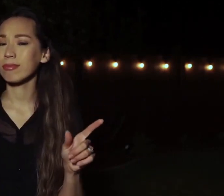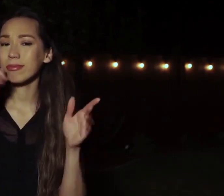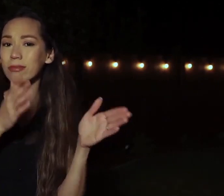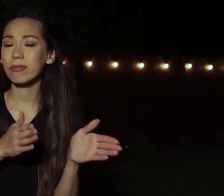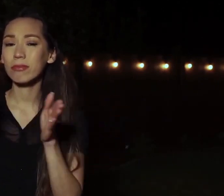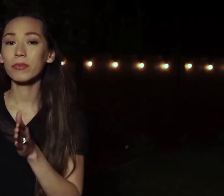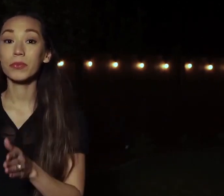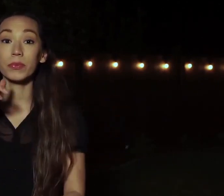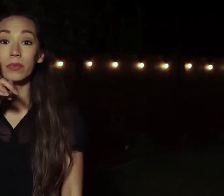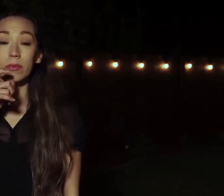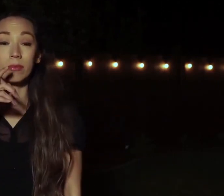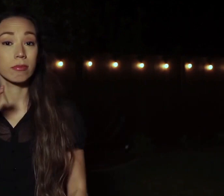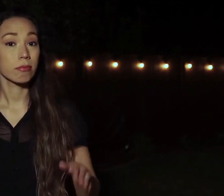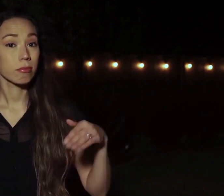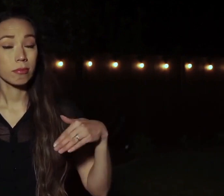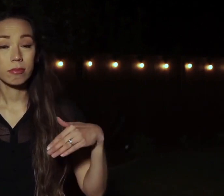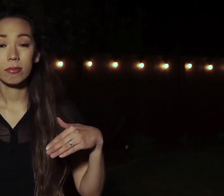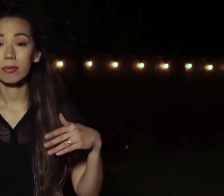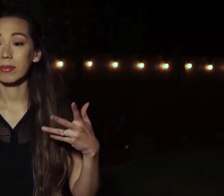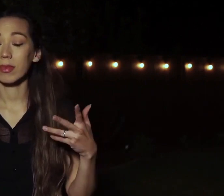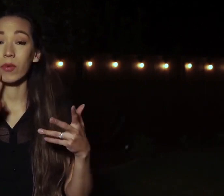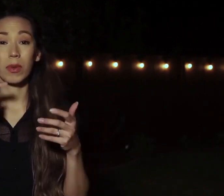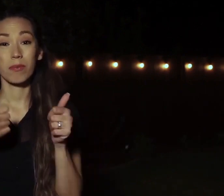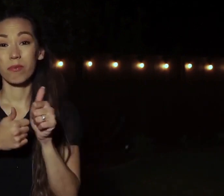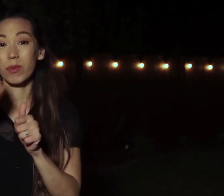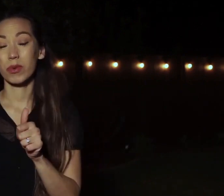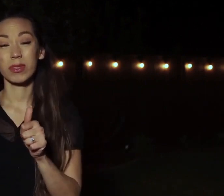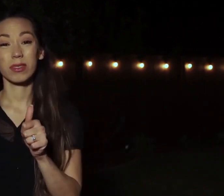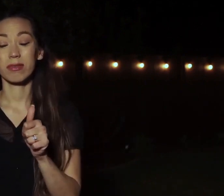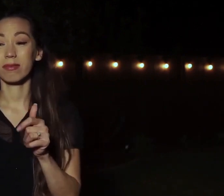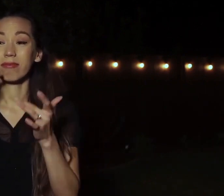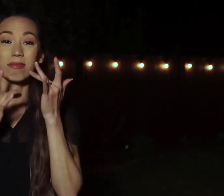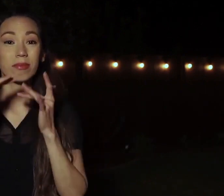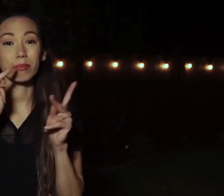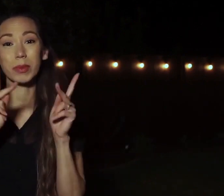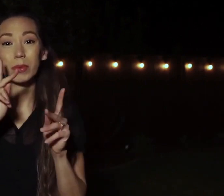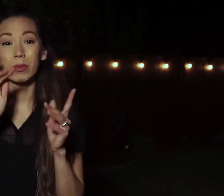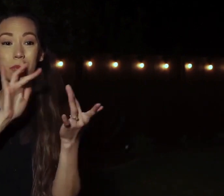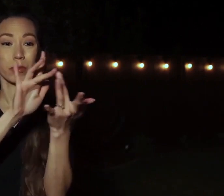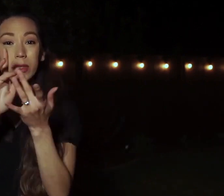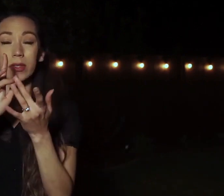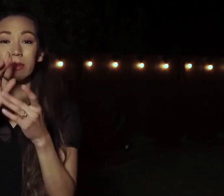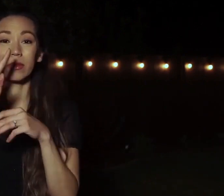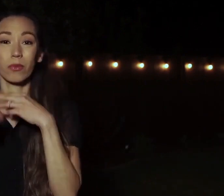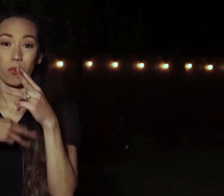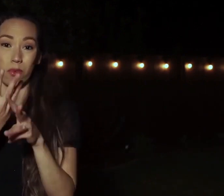deaf individuals who are some of the least reached people groups in the world.